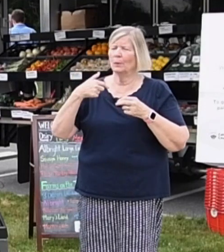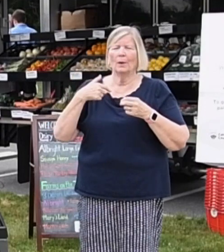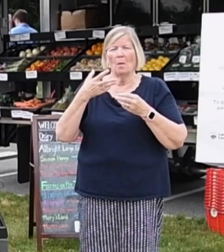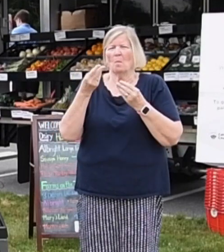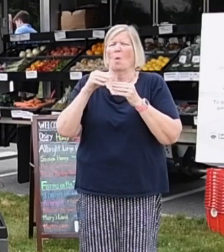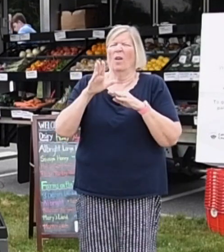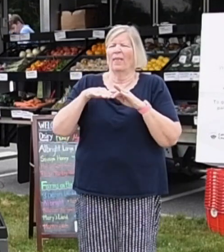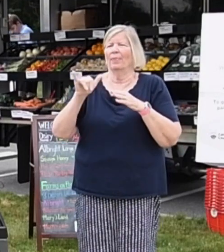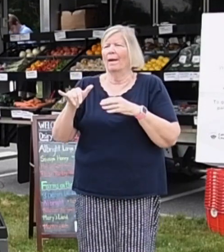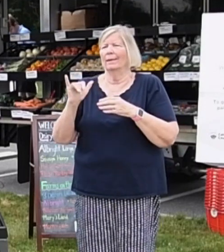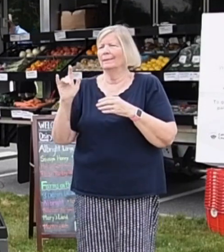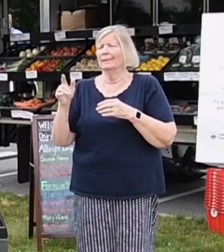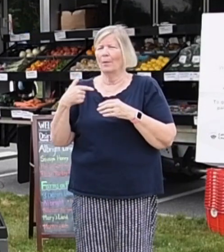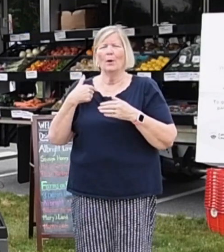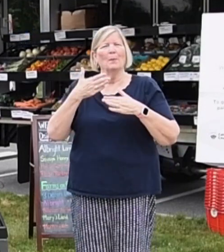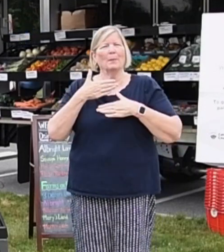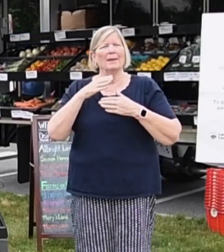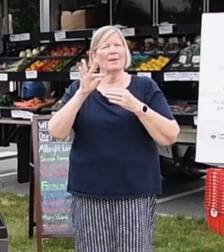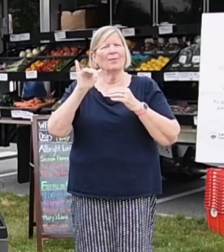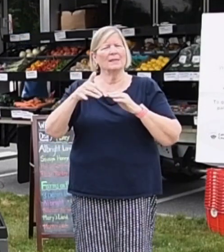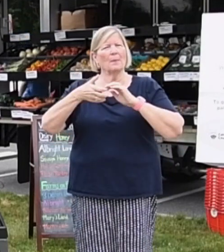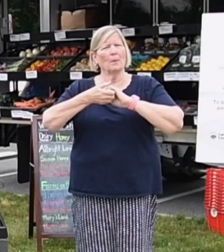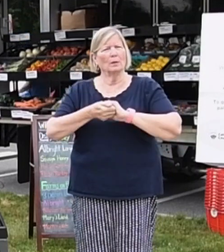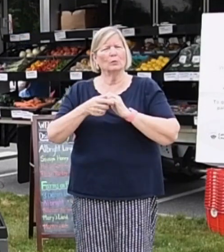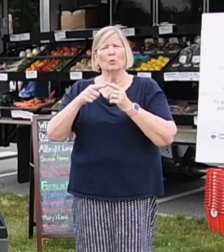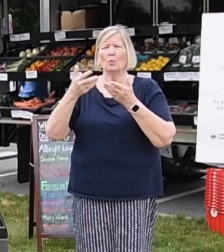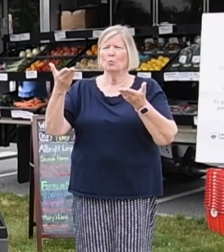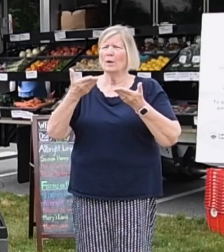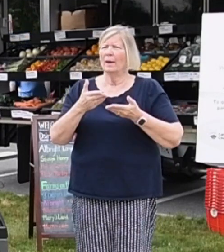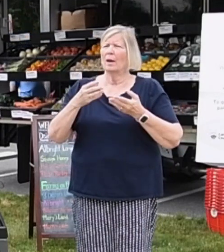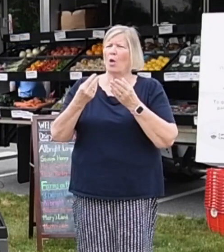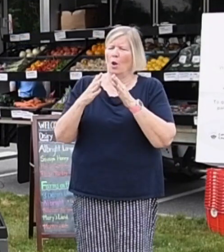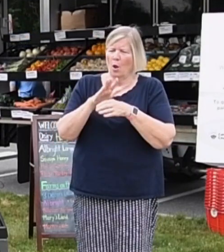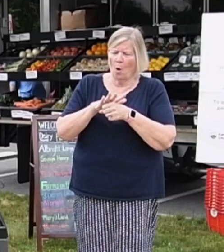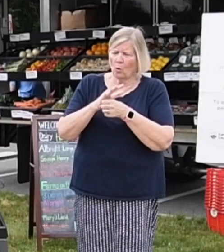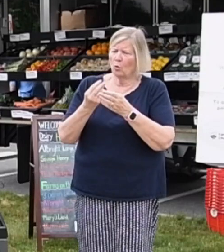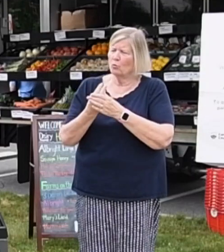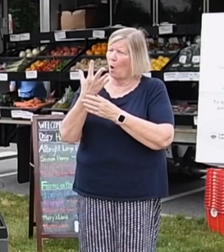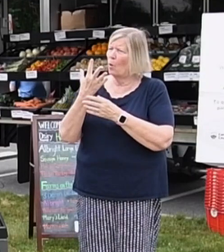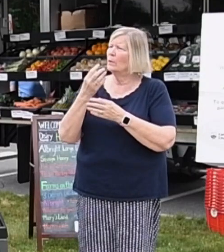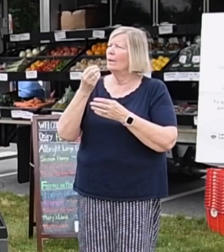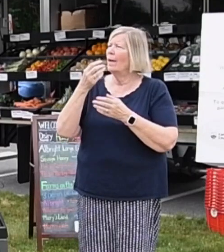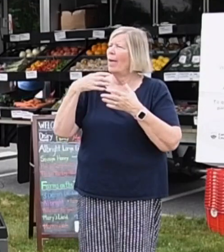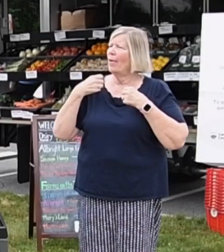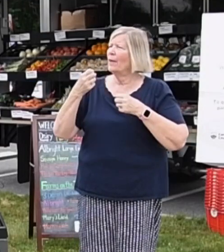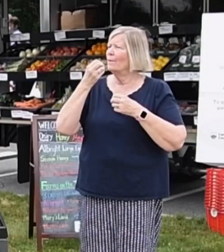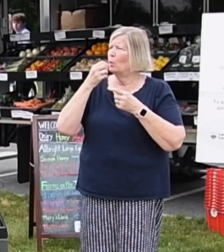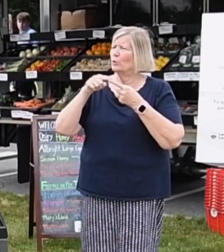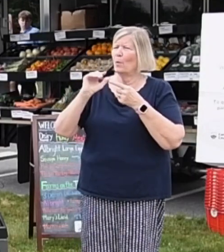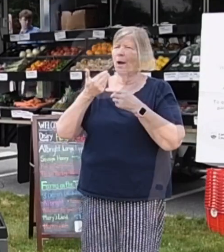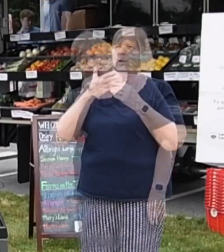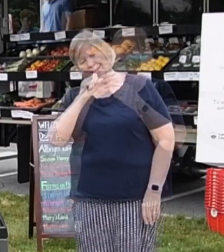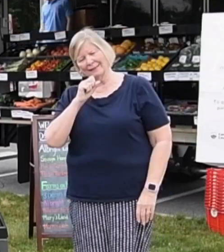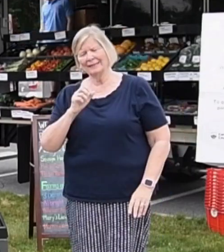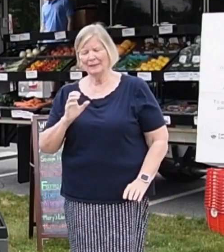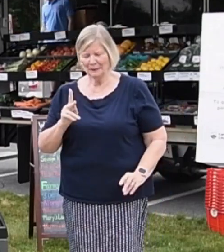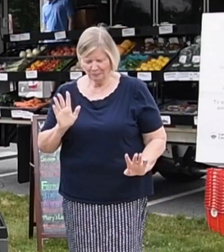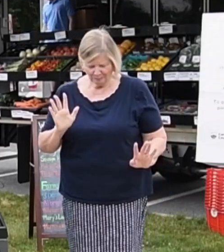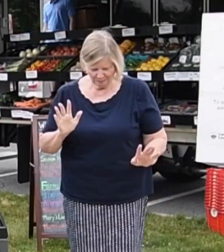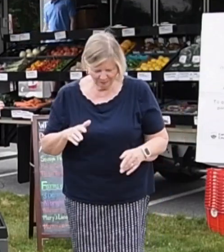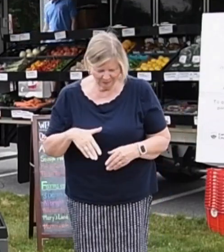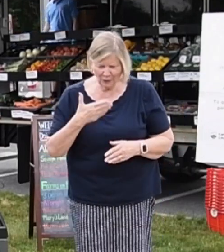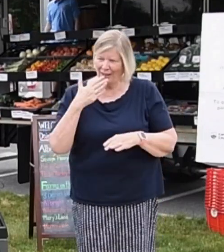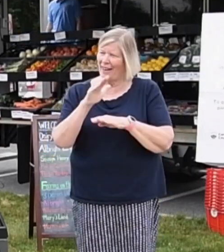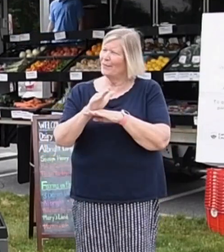to be part of this partnership to bring locally grown, healthy foods to our neighbors. Thank you. Good